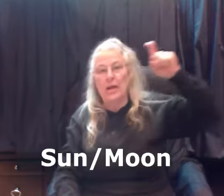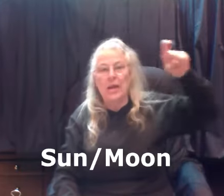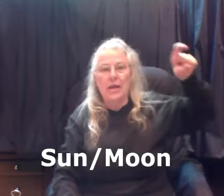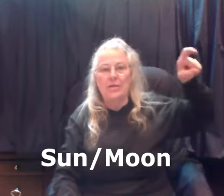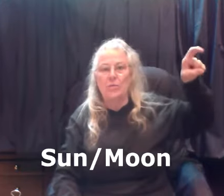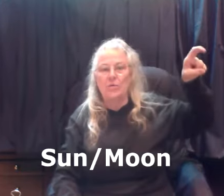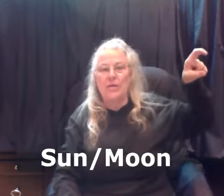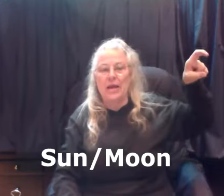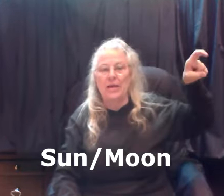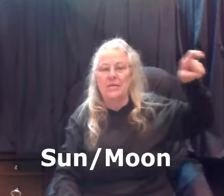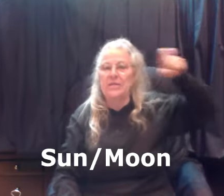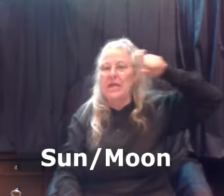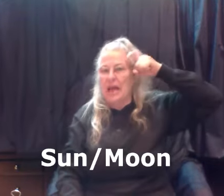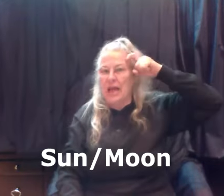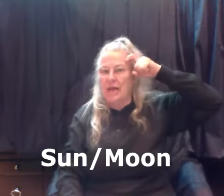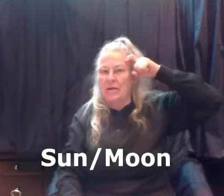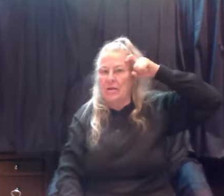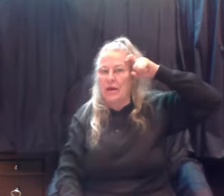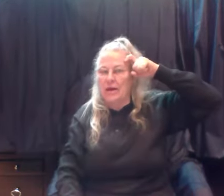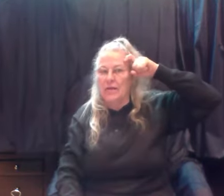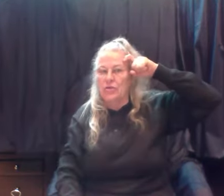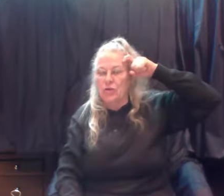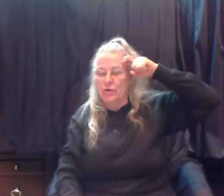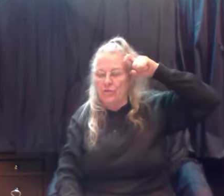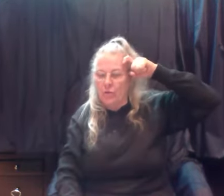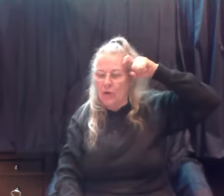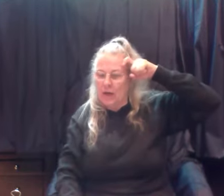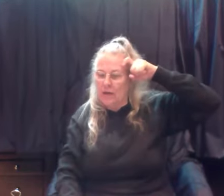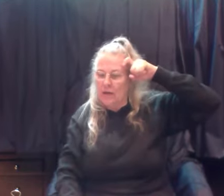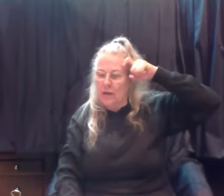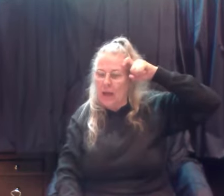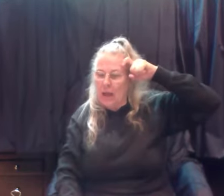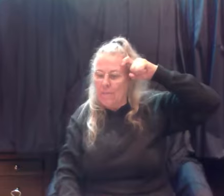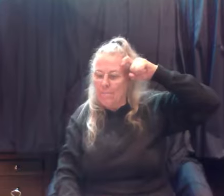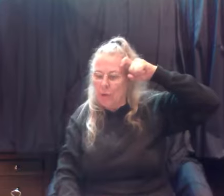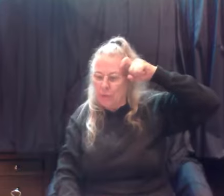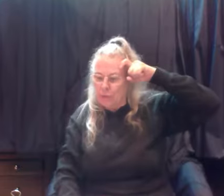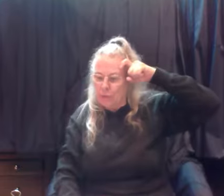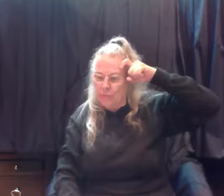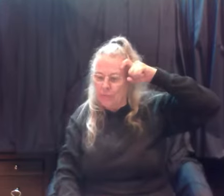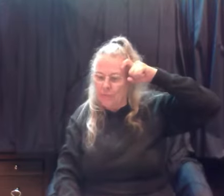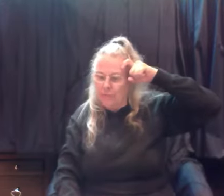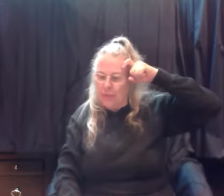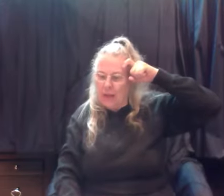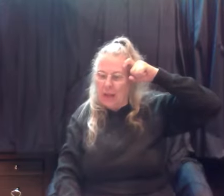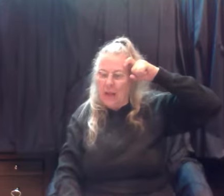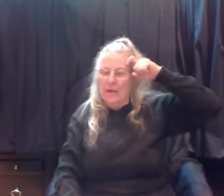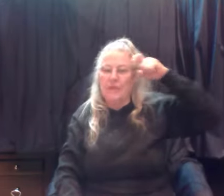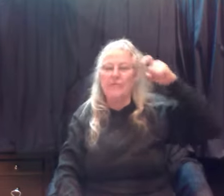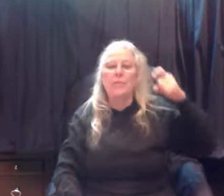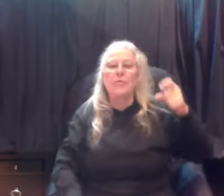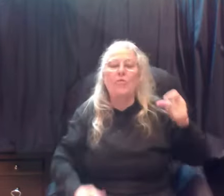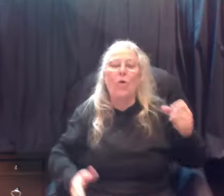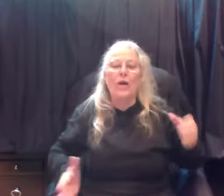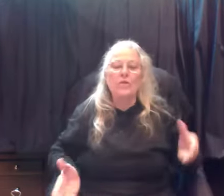It's almost like a C hand. Against your forehead. Moon. Lift up your voice. Or